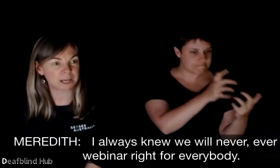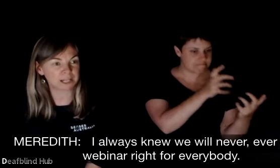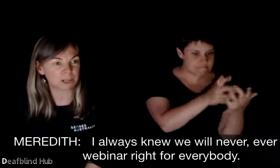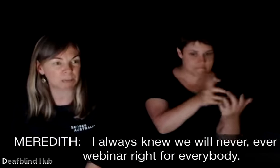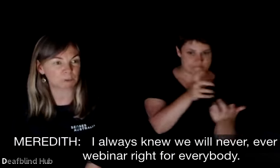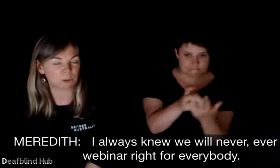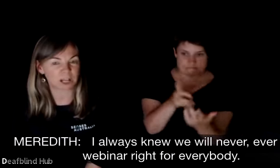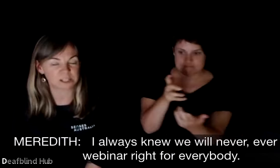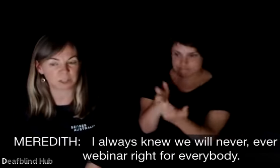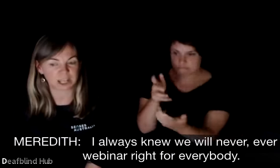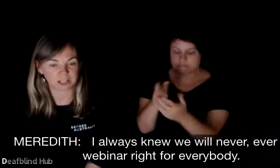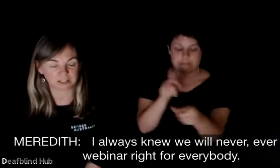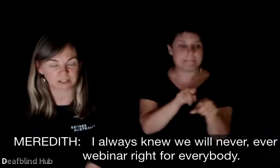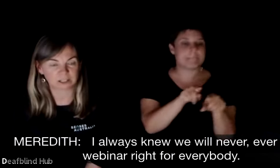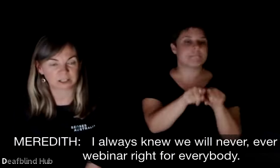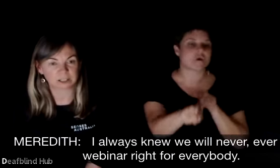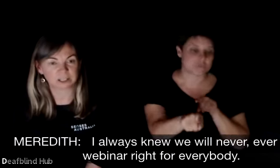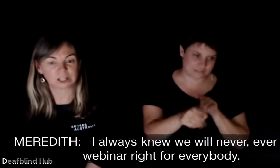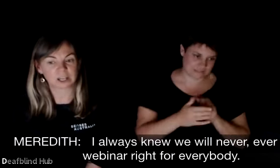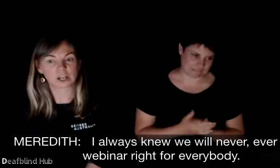as many people as we can.